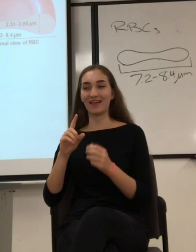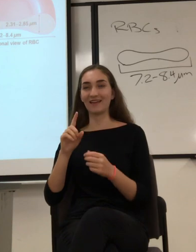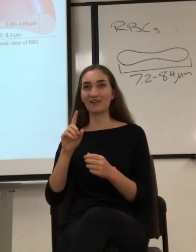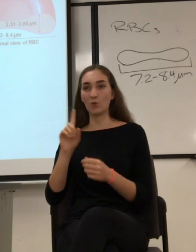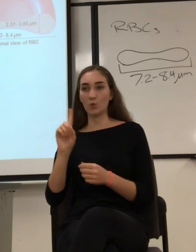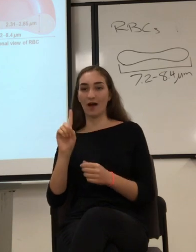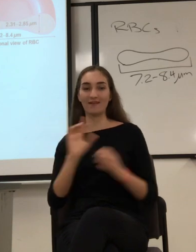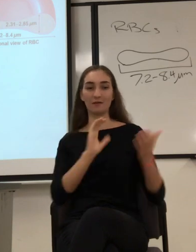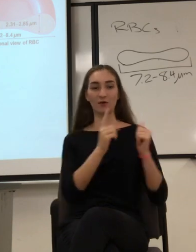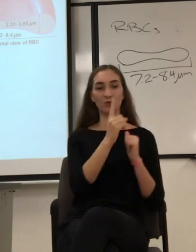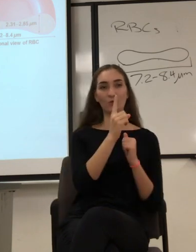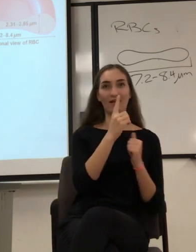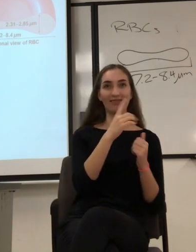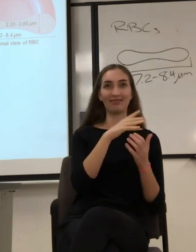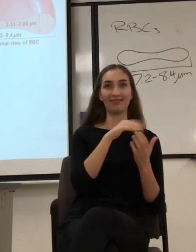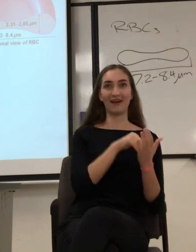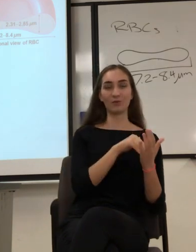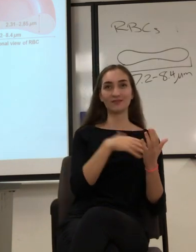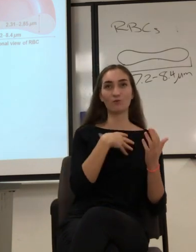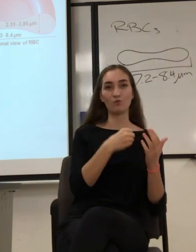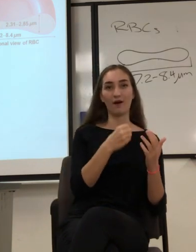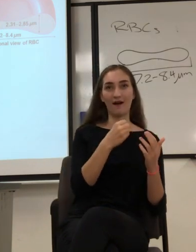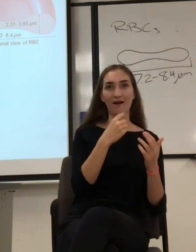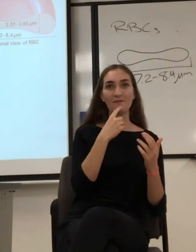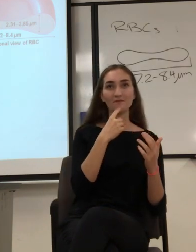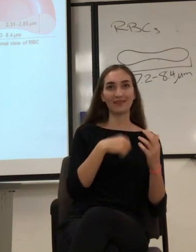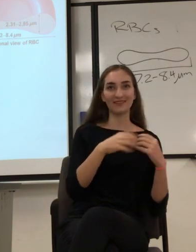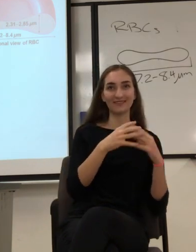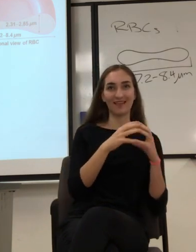specks right there, right there.